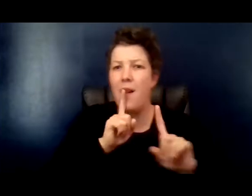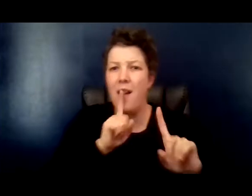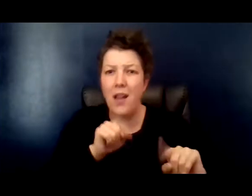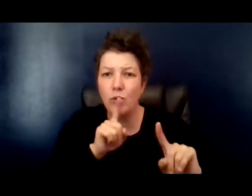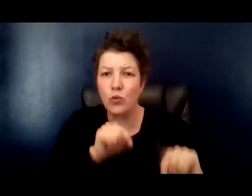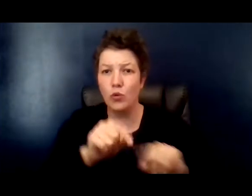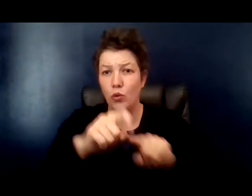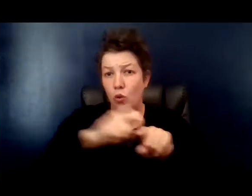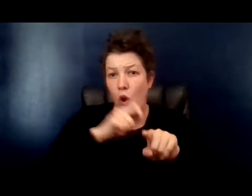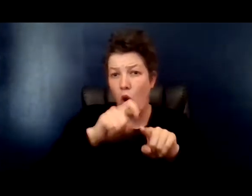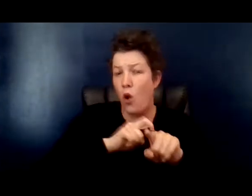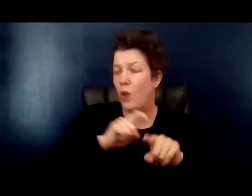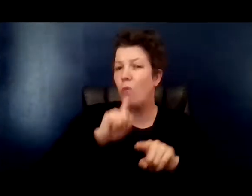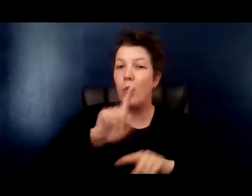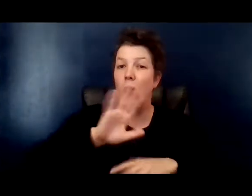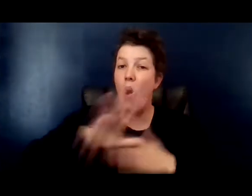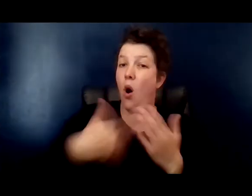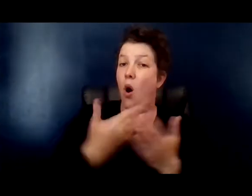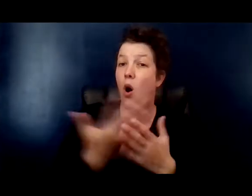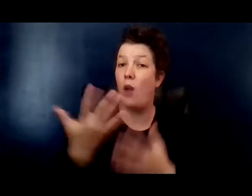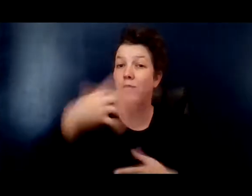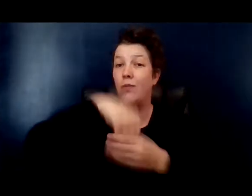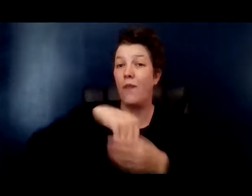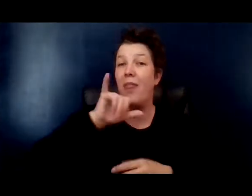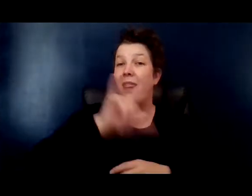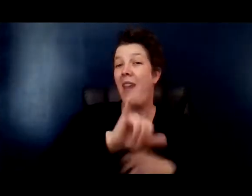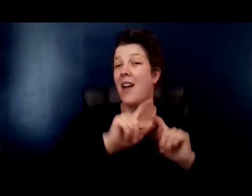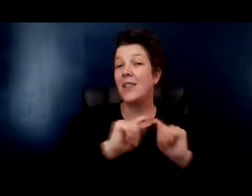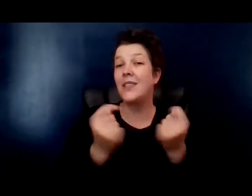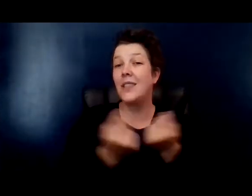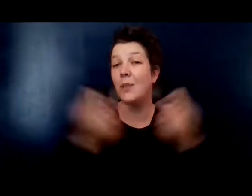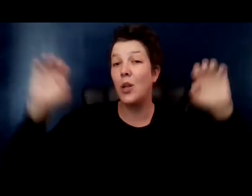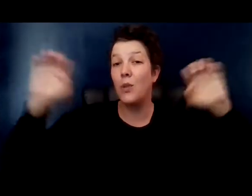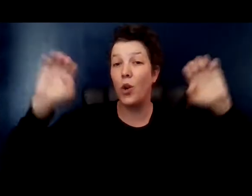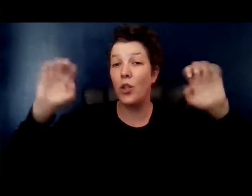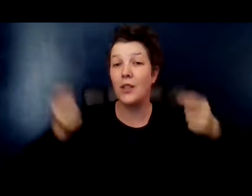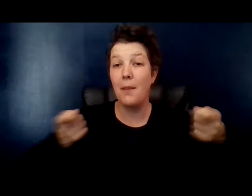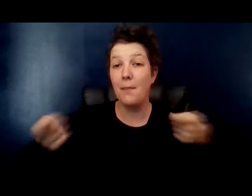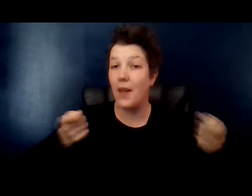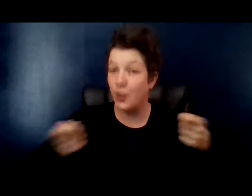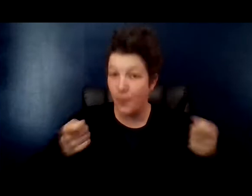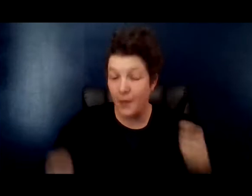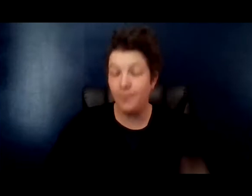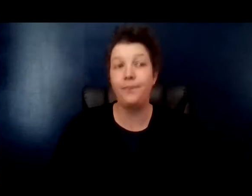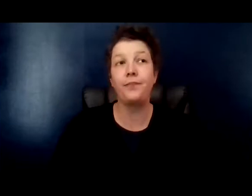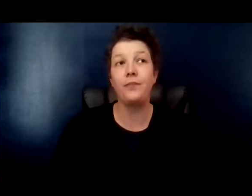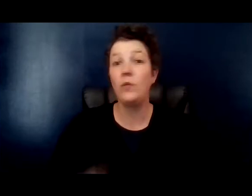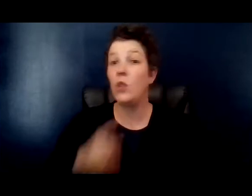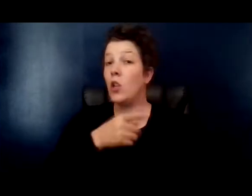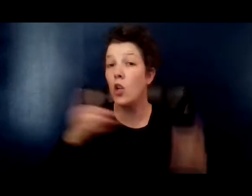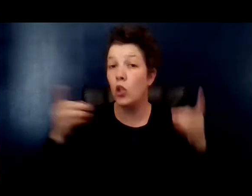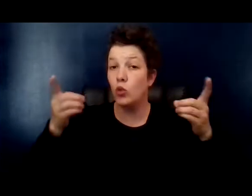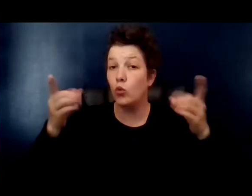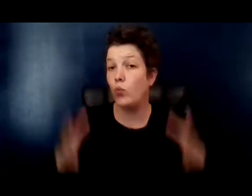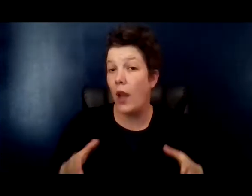work in emergency management. These are people that haven't left. The director, Chris Adams, was there